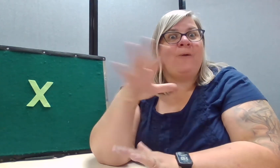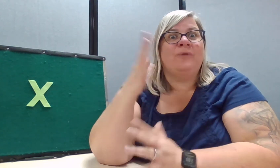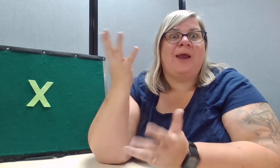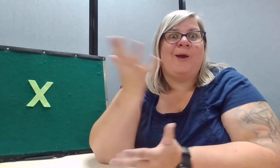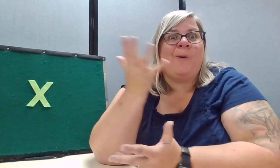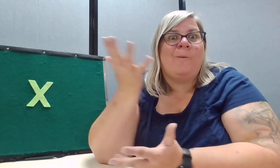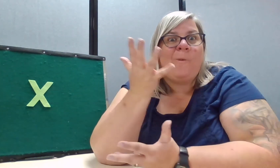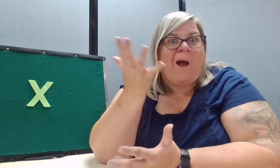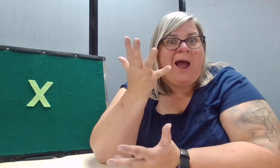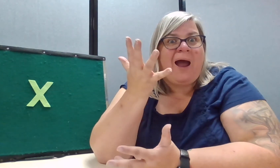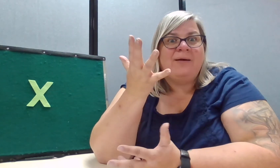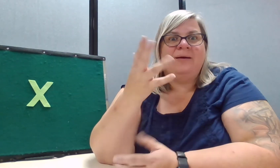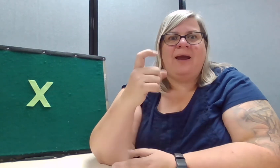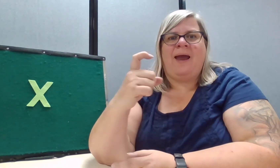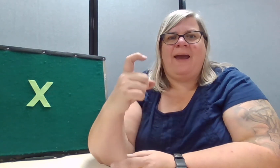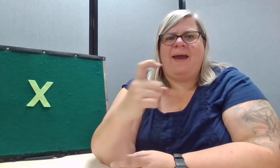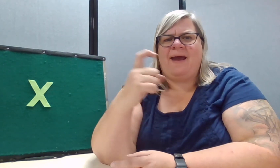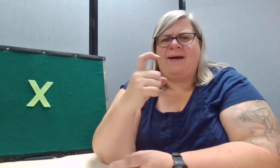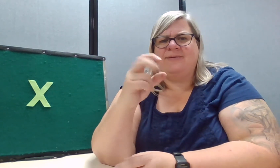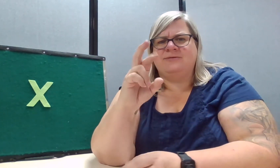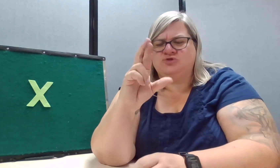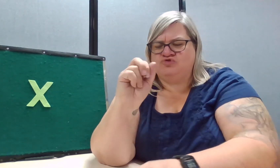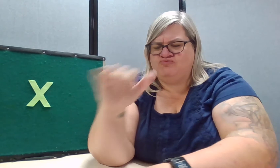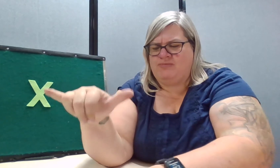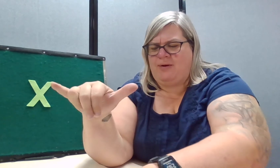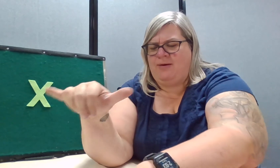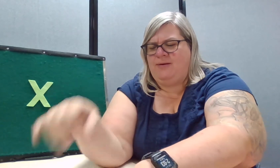see is an X-ray.